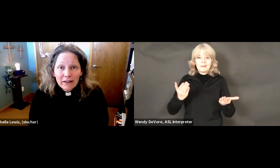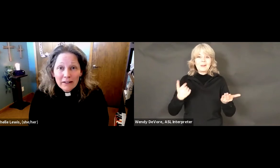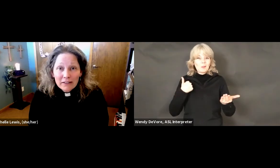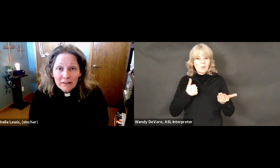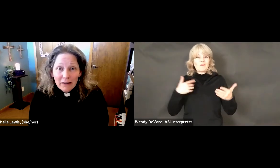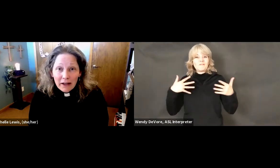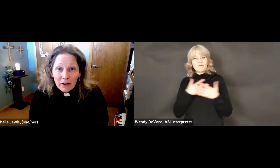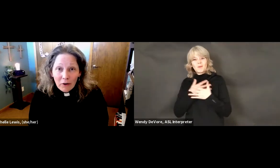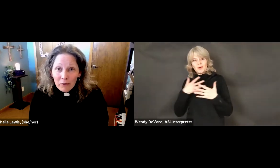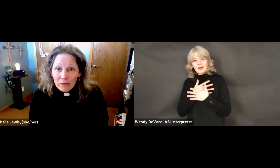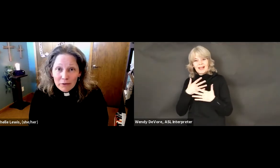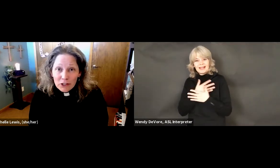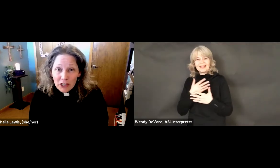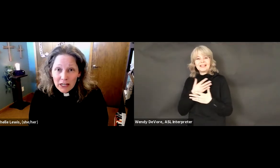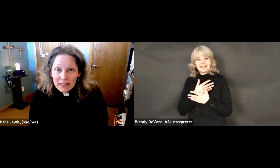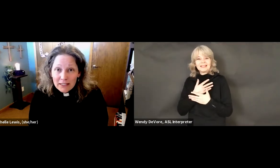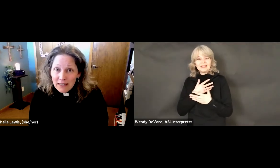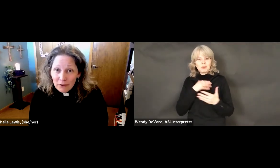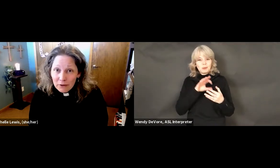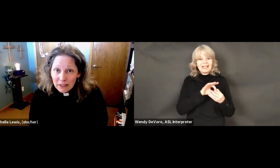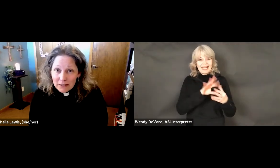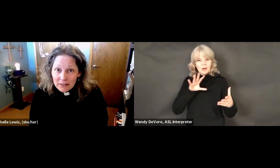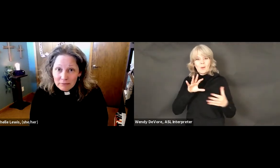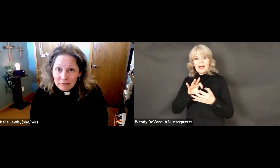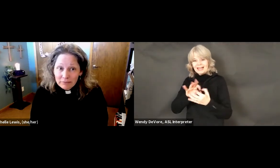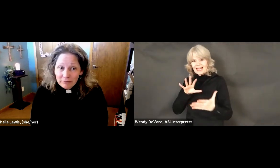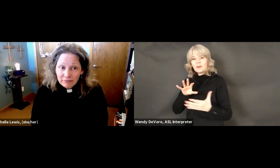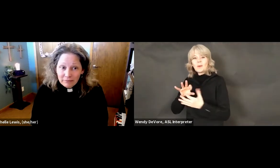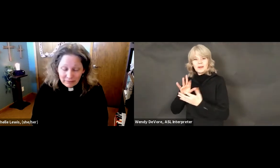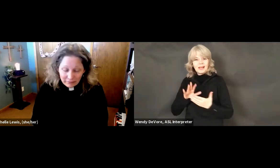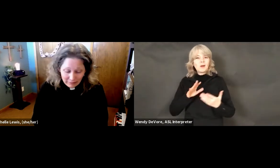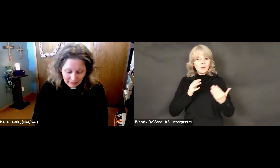afraid to let go of those chains that hold us.